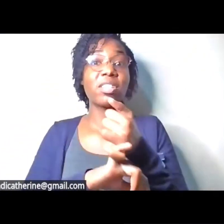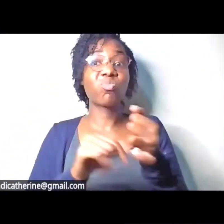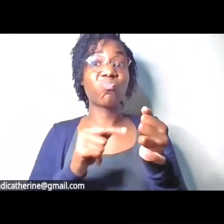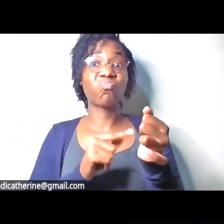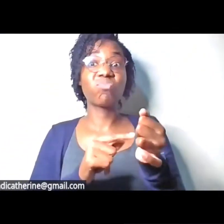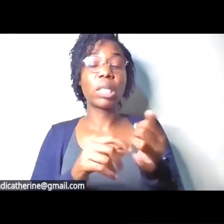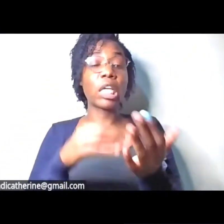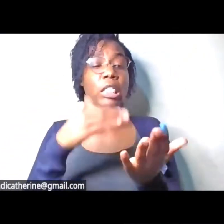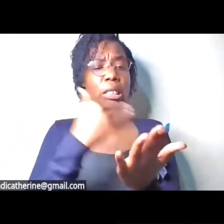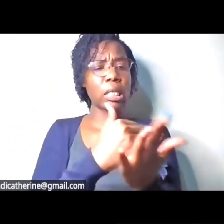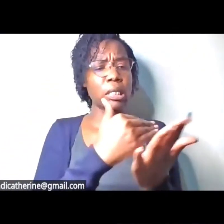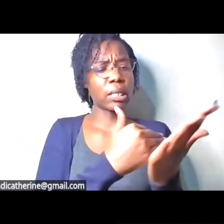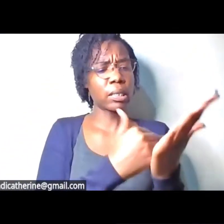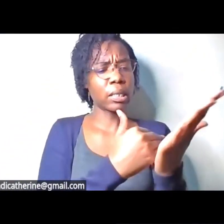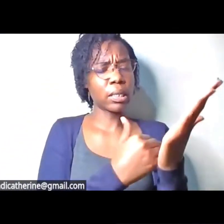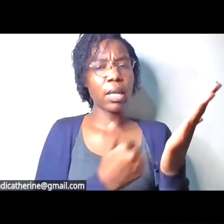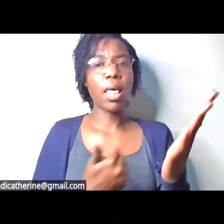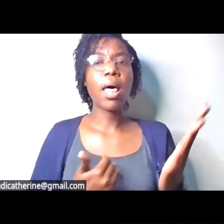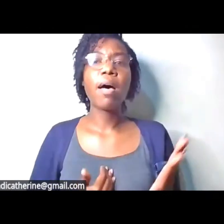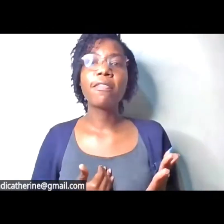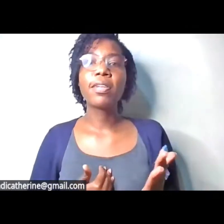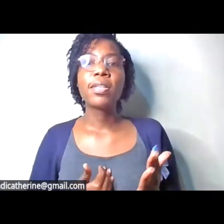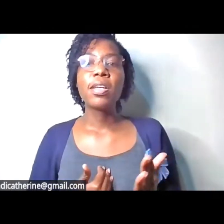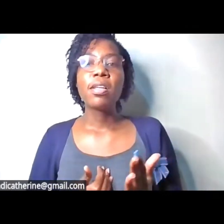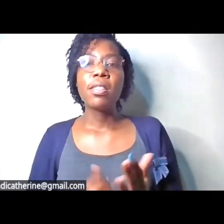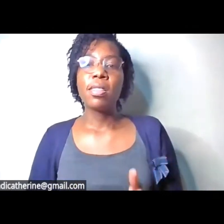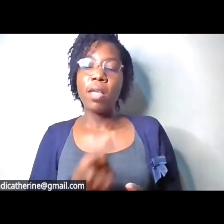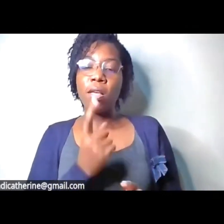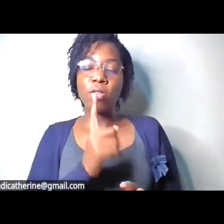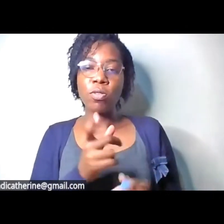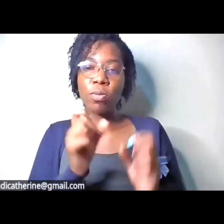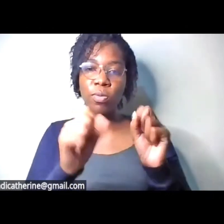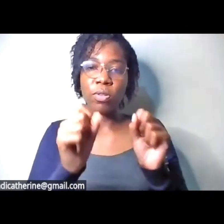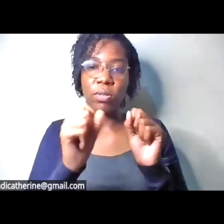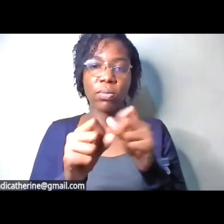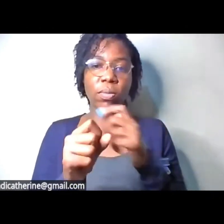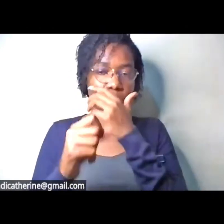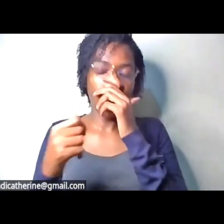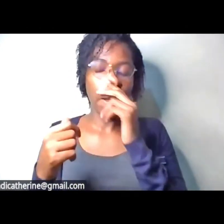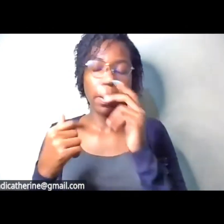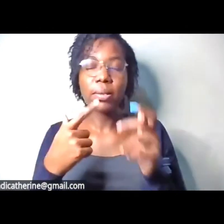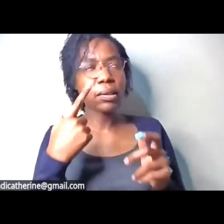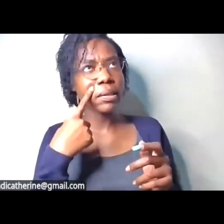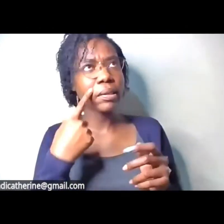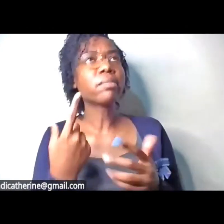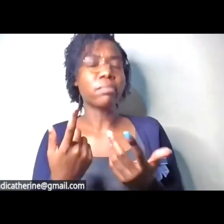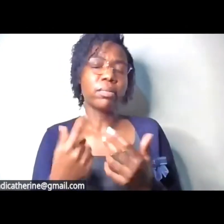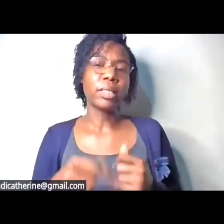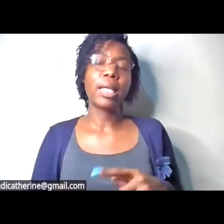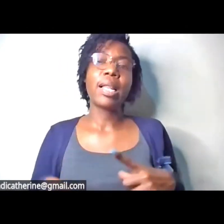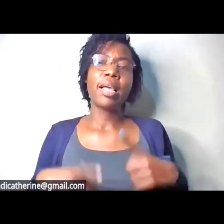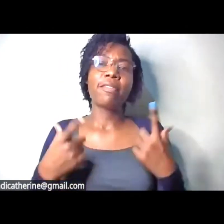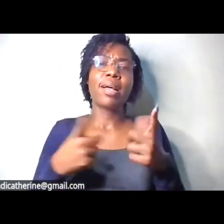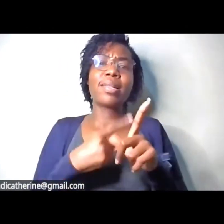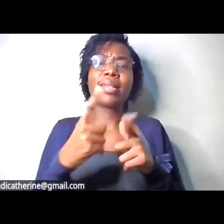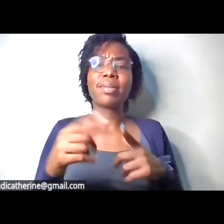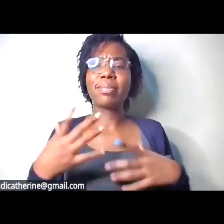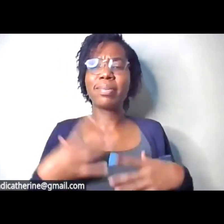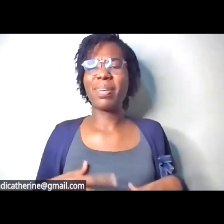we grow up. So it reaches a certain stage of life, and then people wanazoeana. It looks